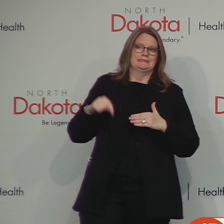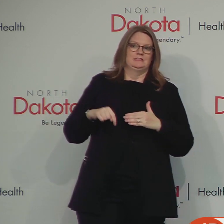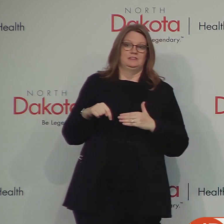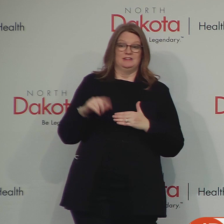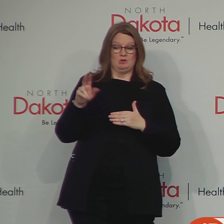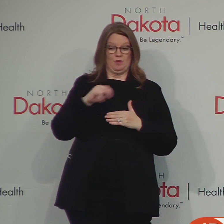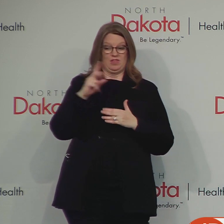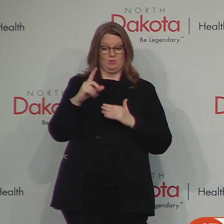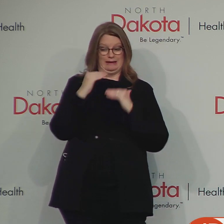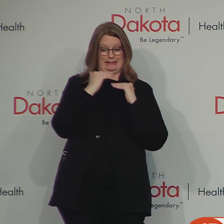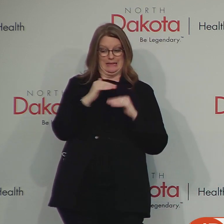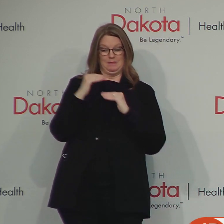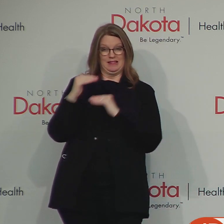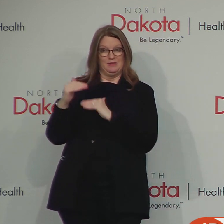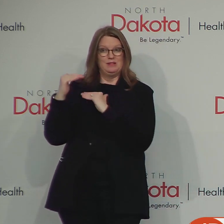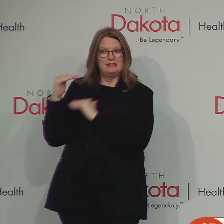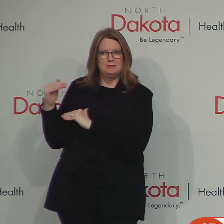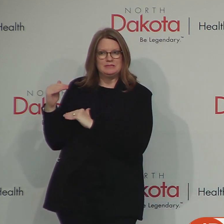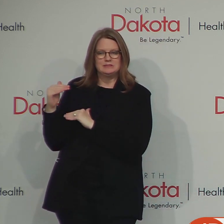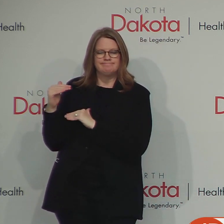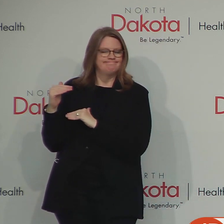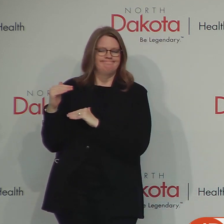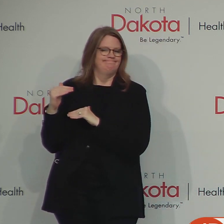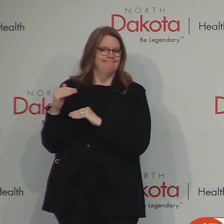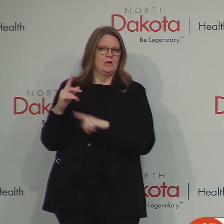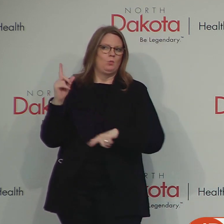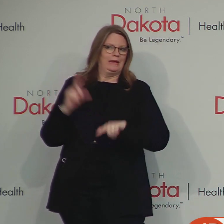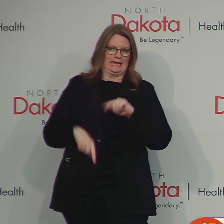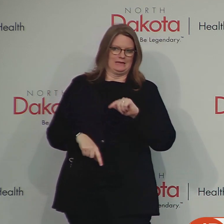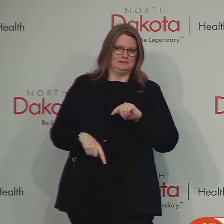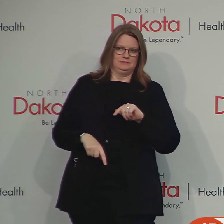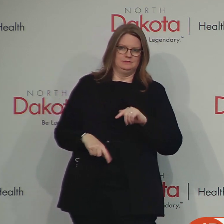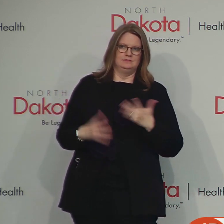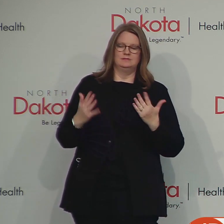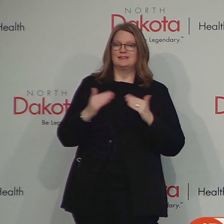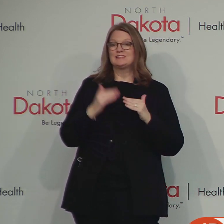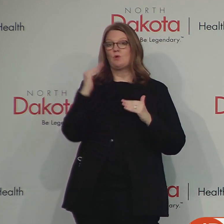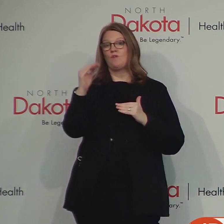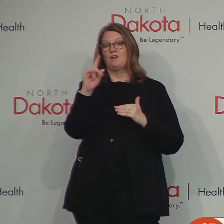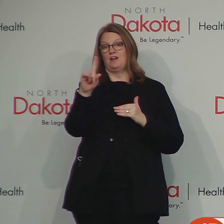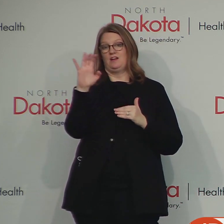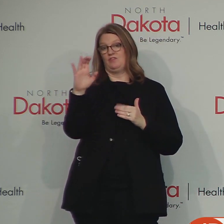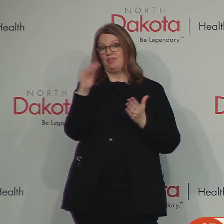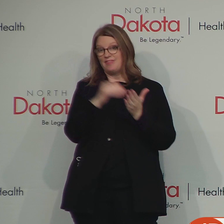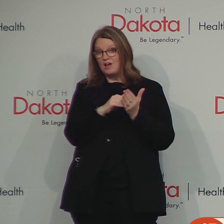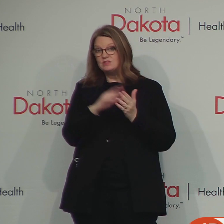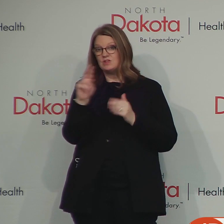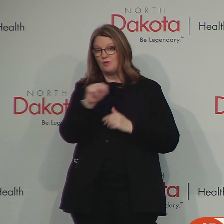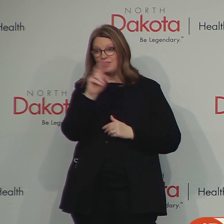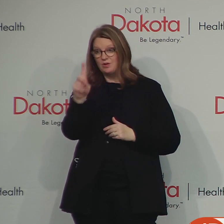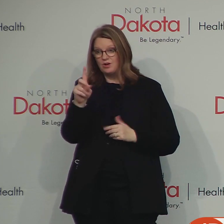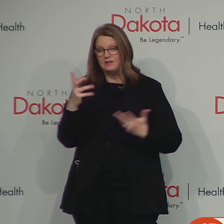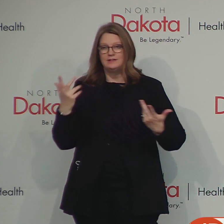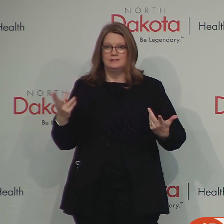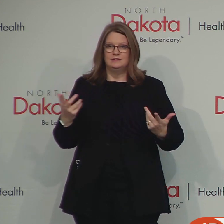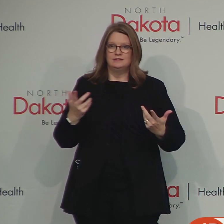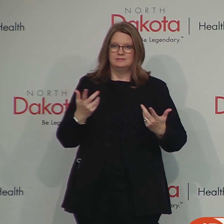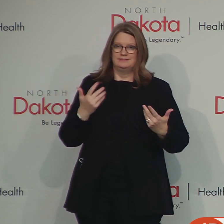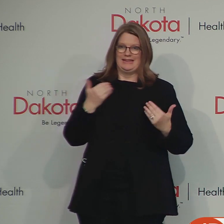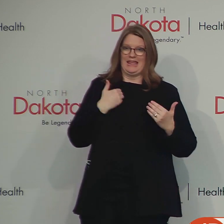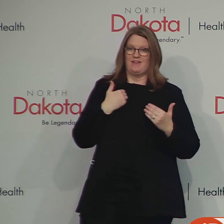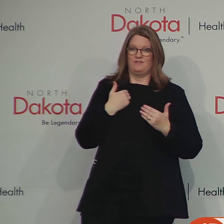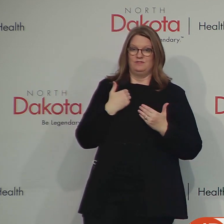vaccine in North Dakota, we really can't open it that wide. That's over 100,000 North Dakotans, and right now, as I said, we have just